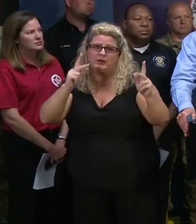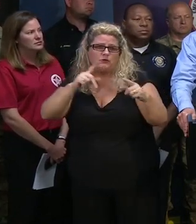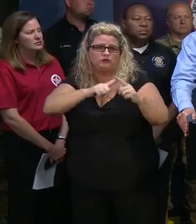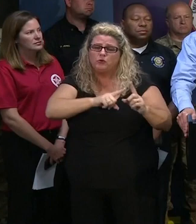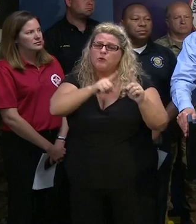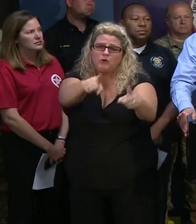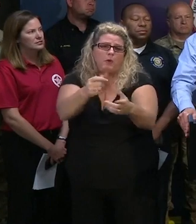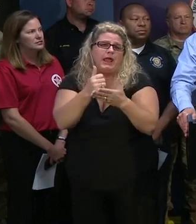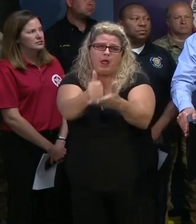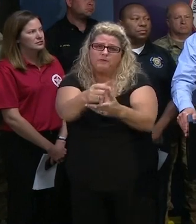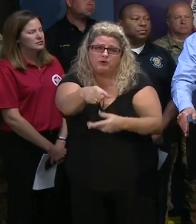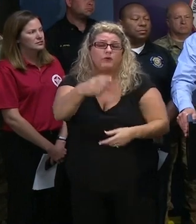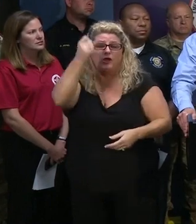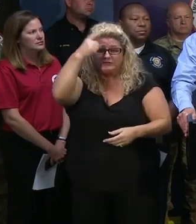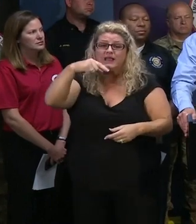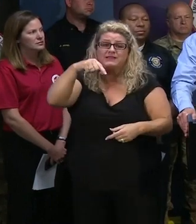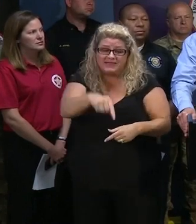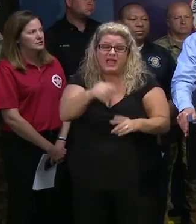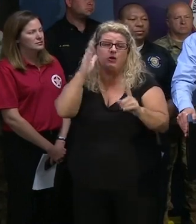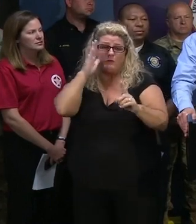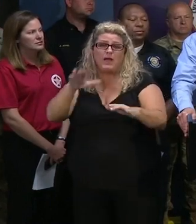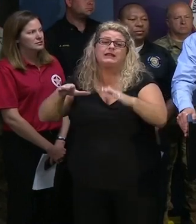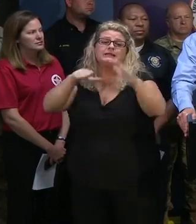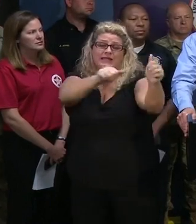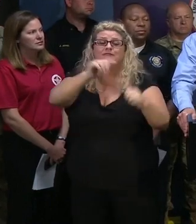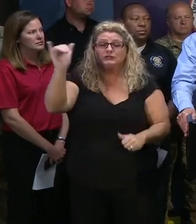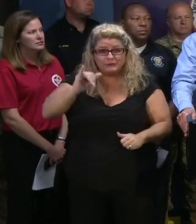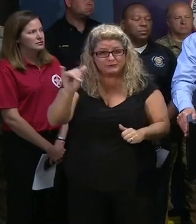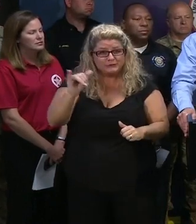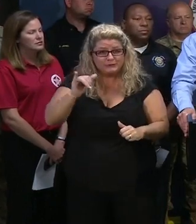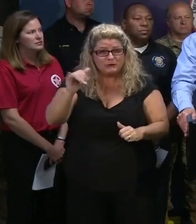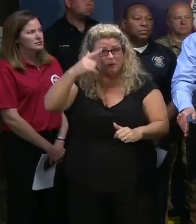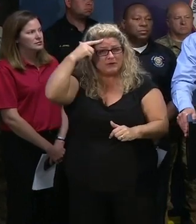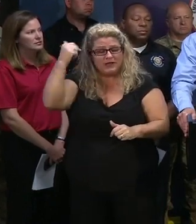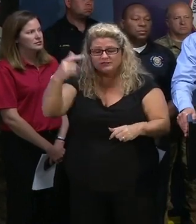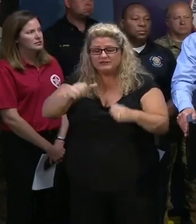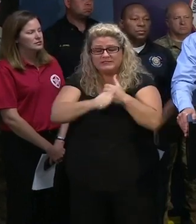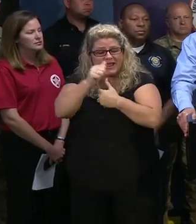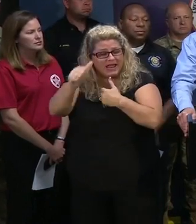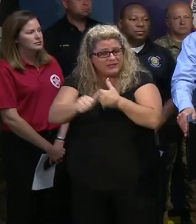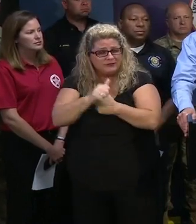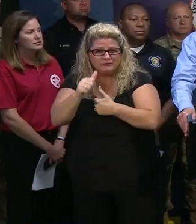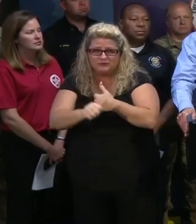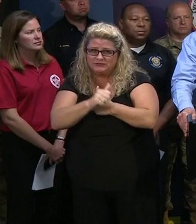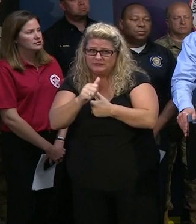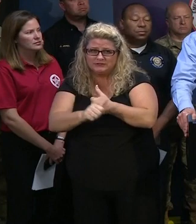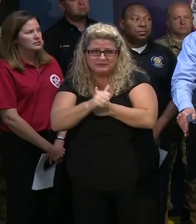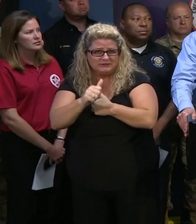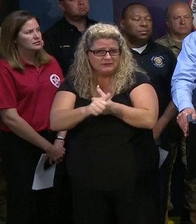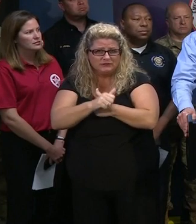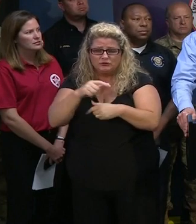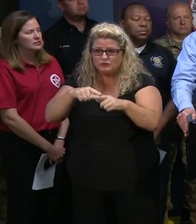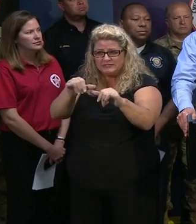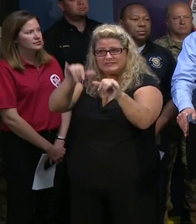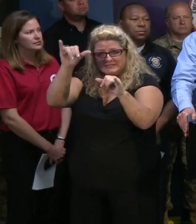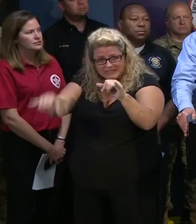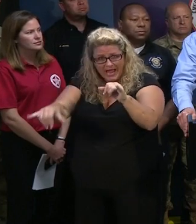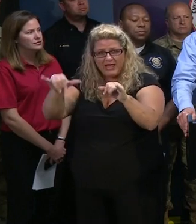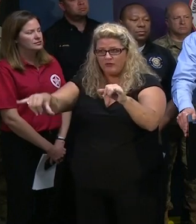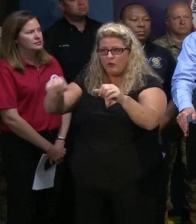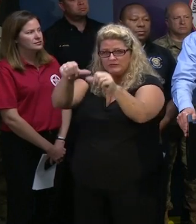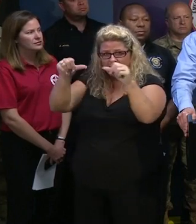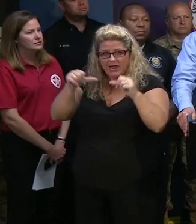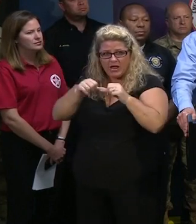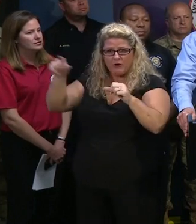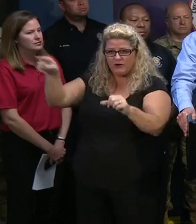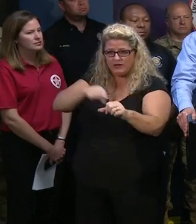So they will be leaving, just like the others, because it'll be highly dangerous to be there. So you, if you have not left, if